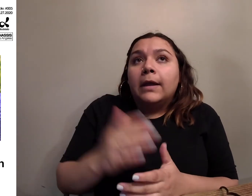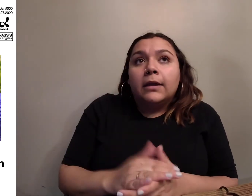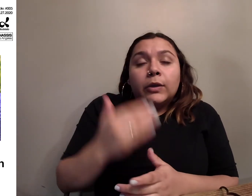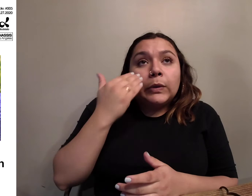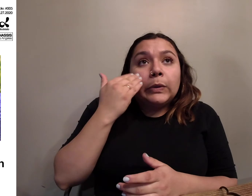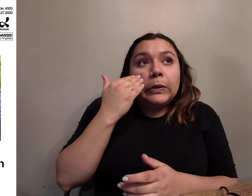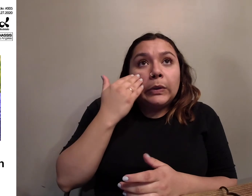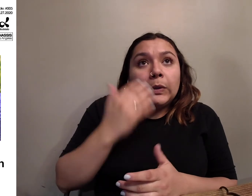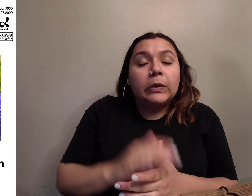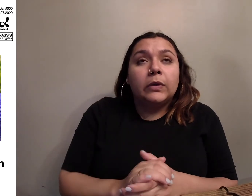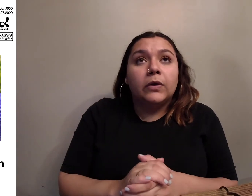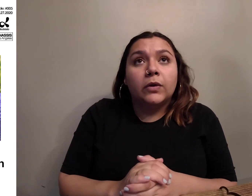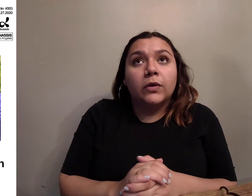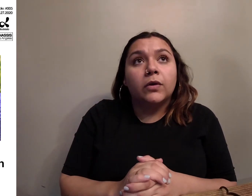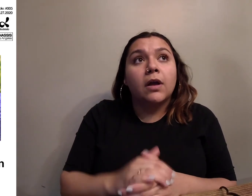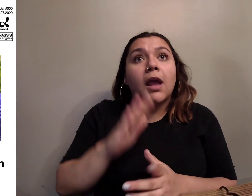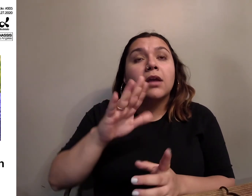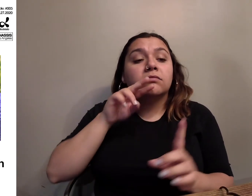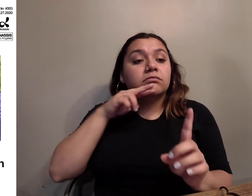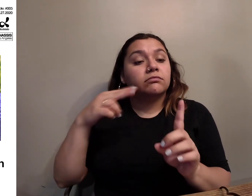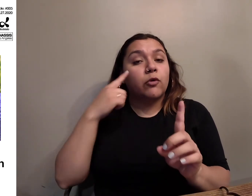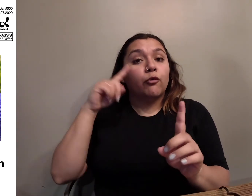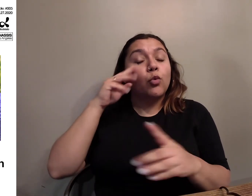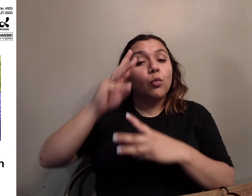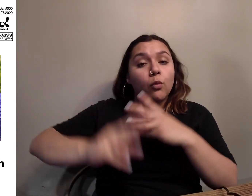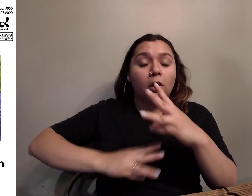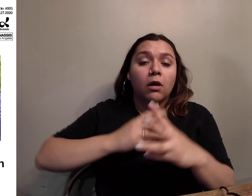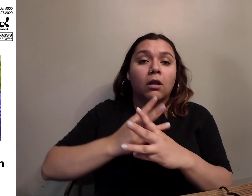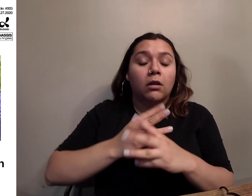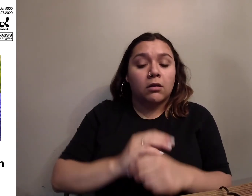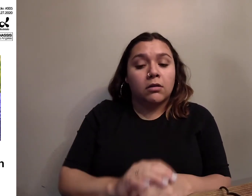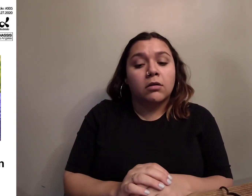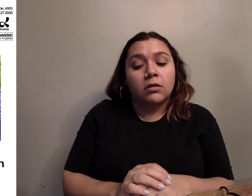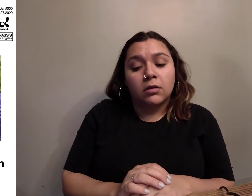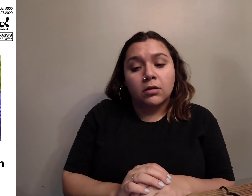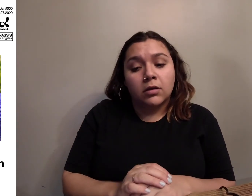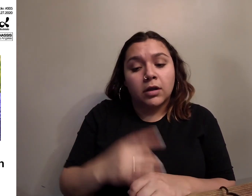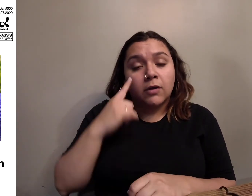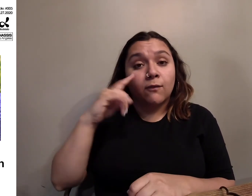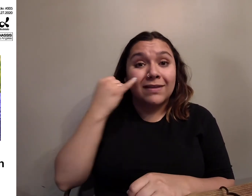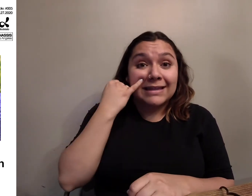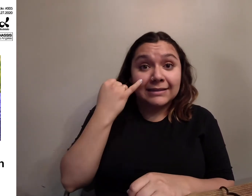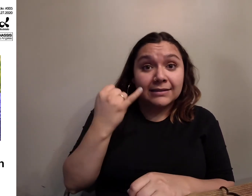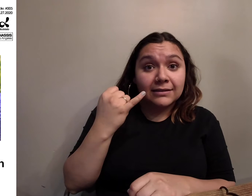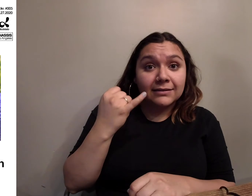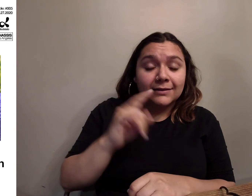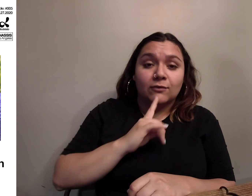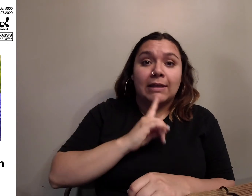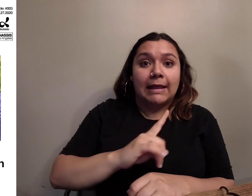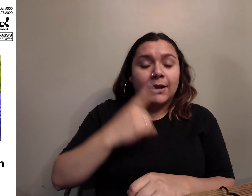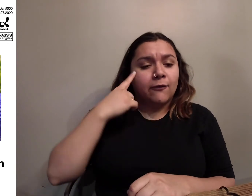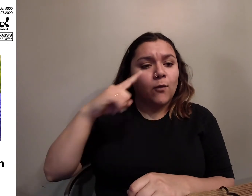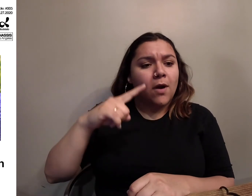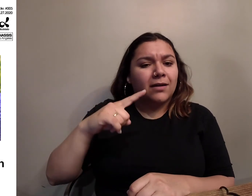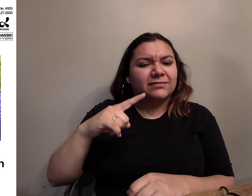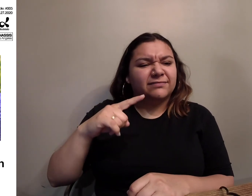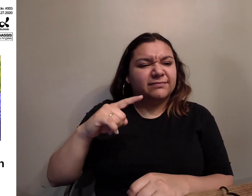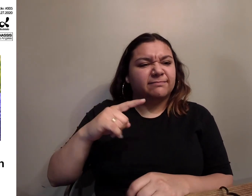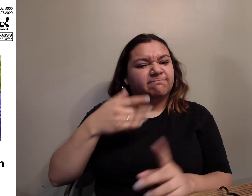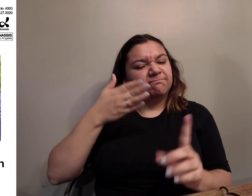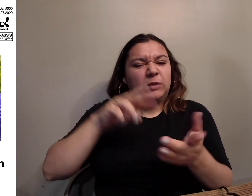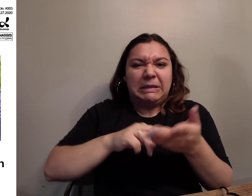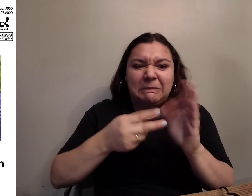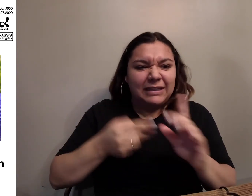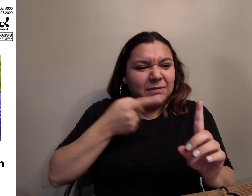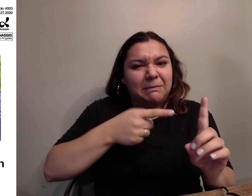his outlook on the world and on the idea and reality of blackness and